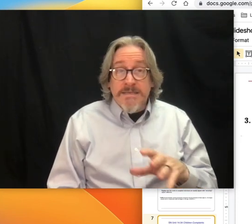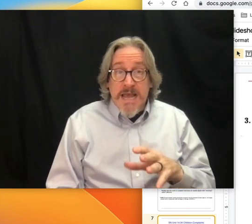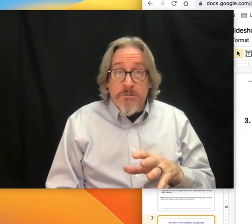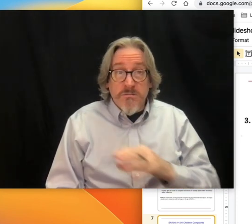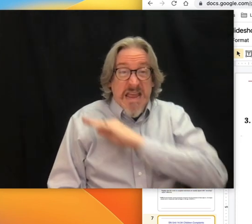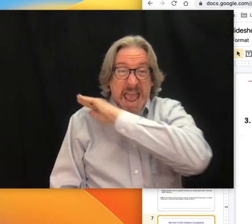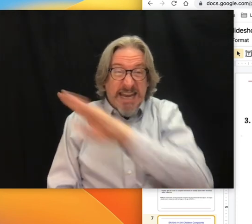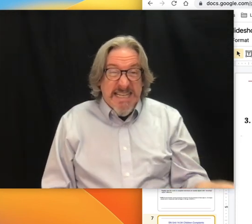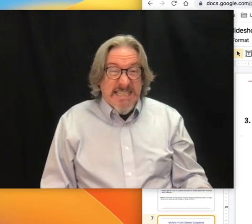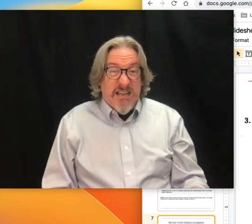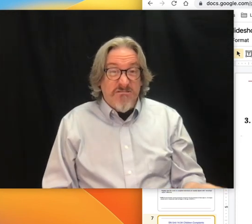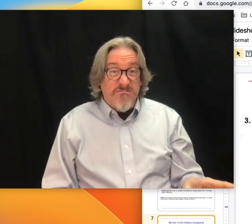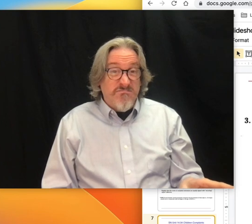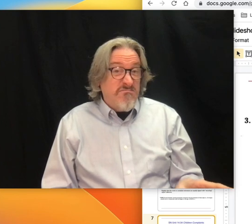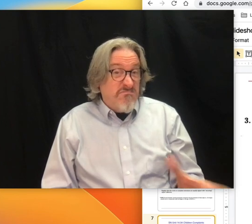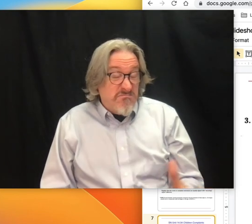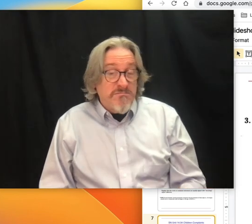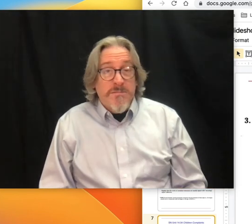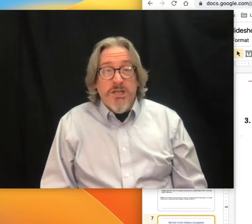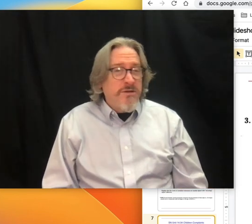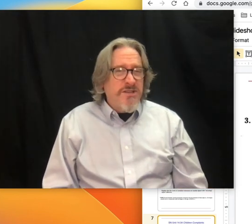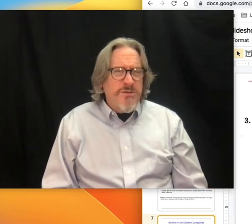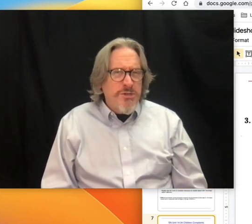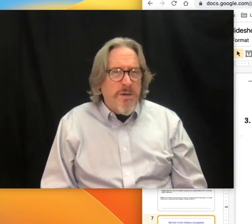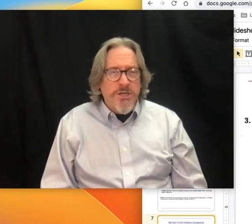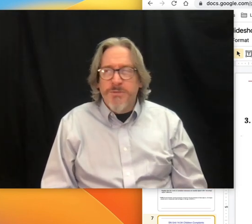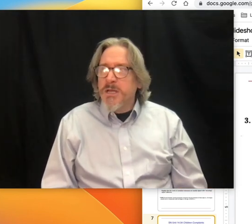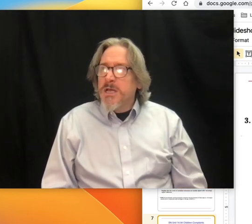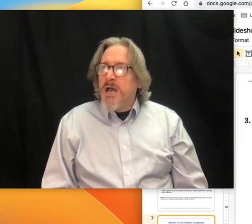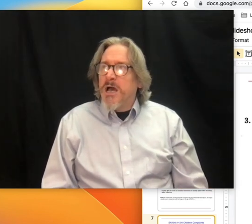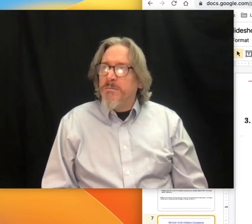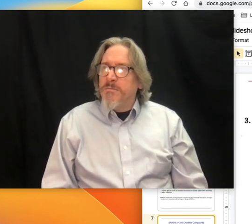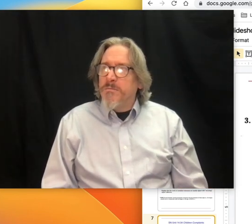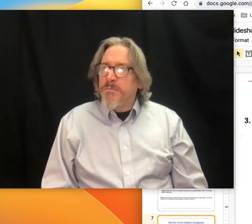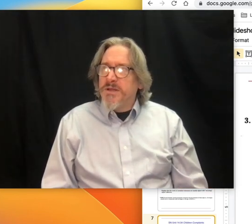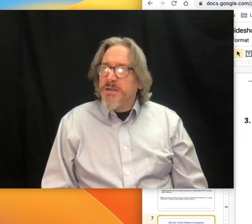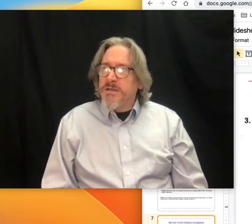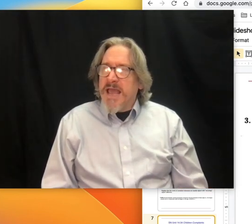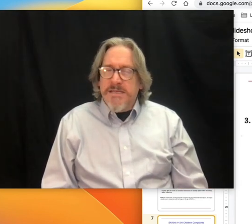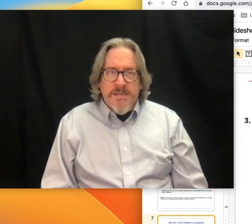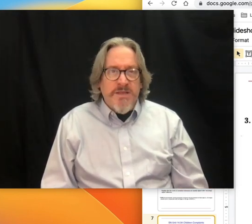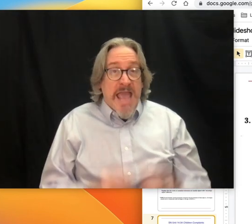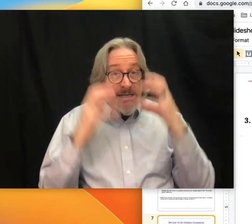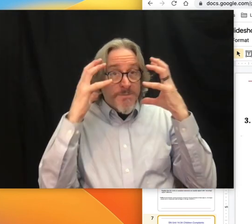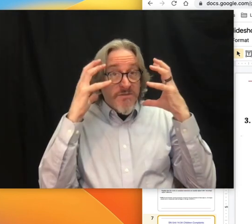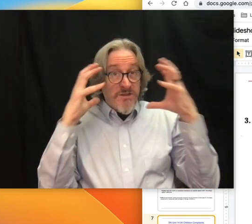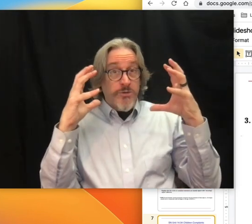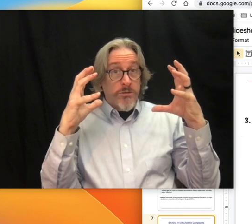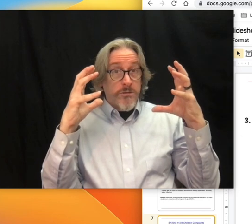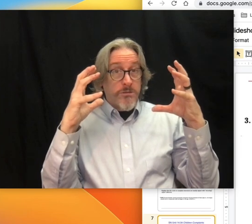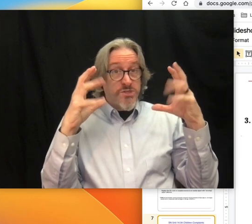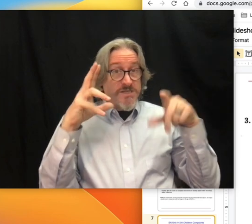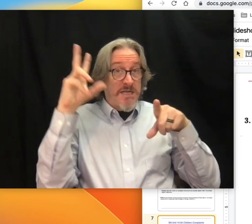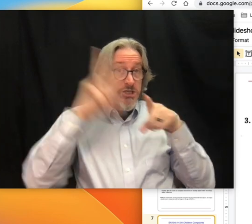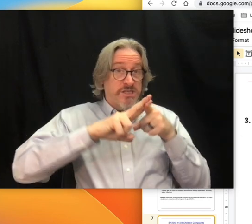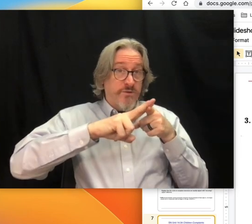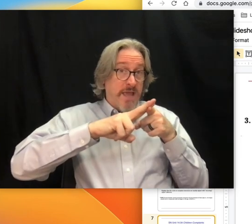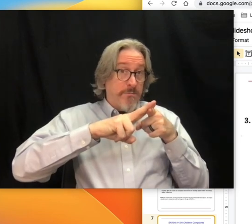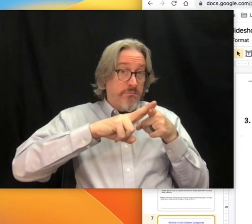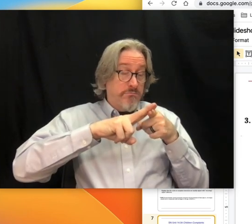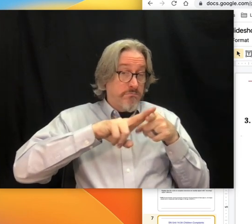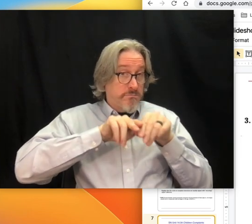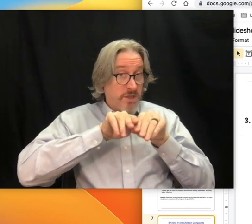When in doubt, add a detail. You don't have to do too much, but add something visual so it's not